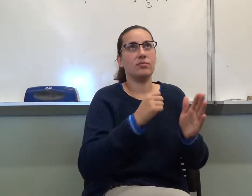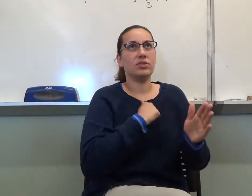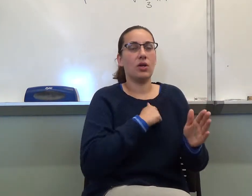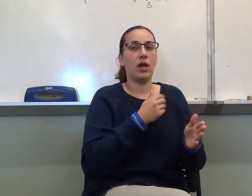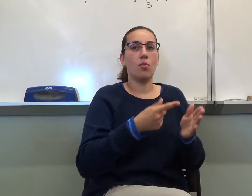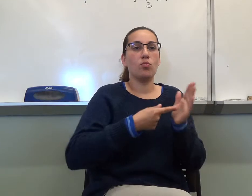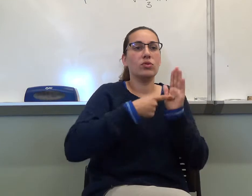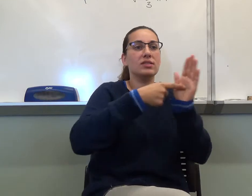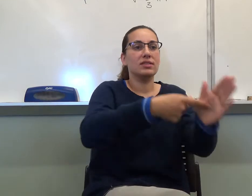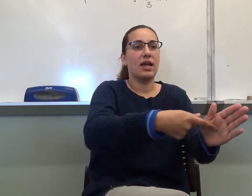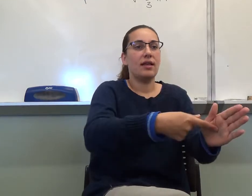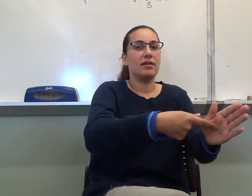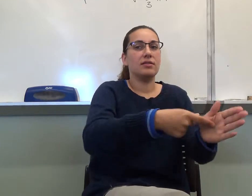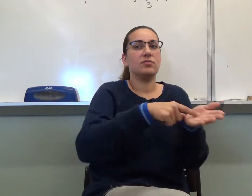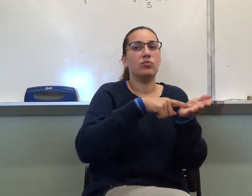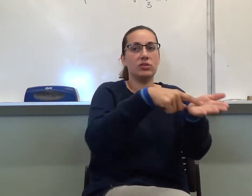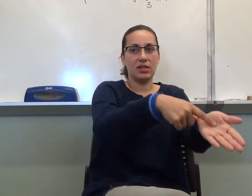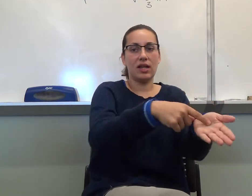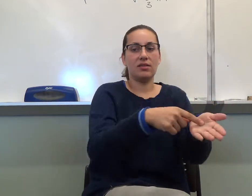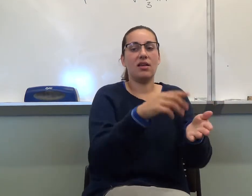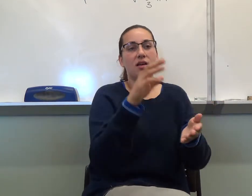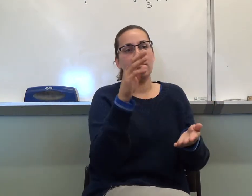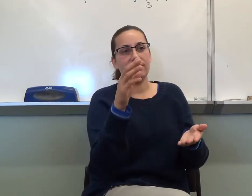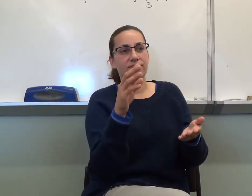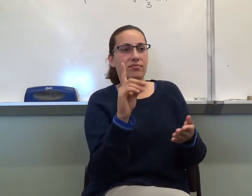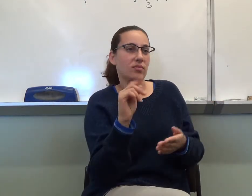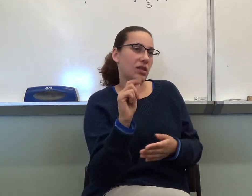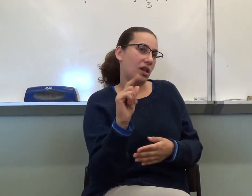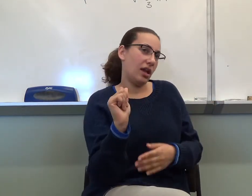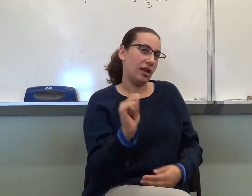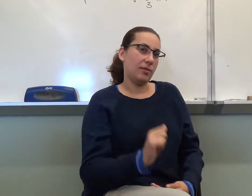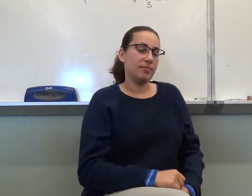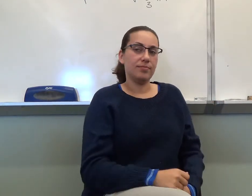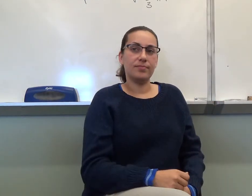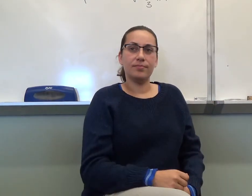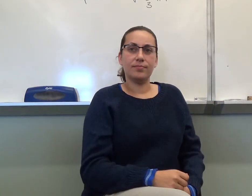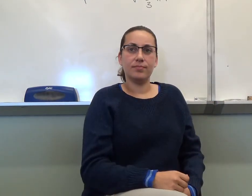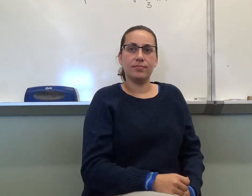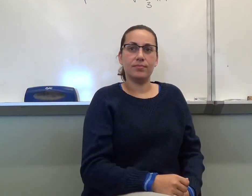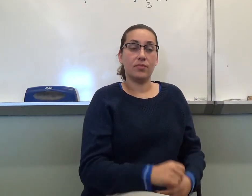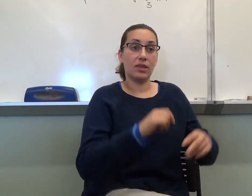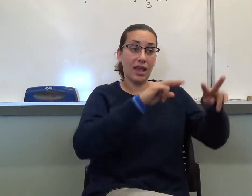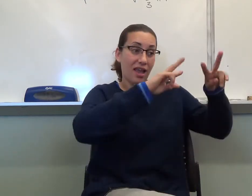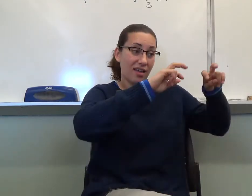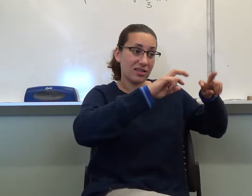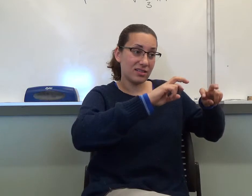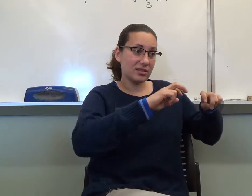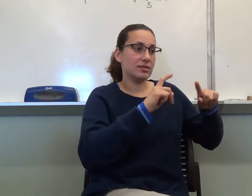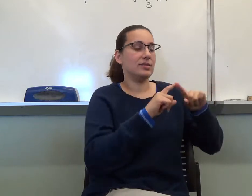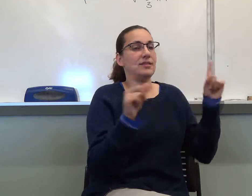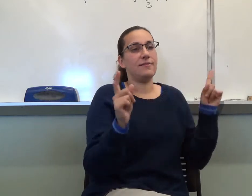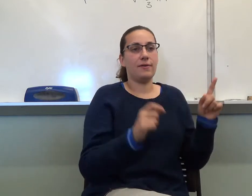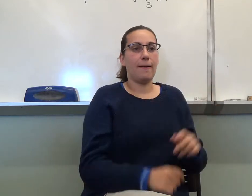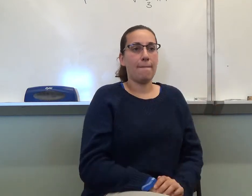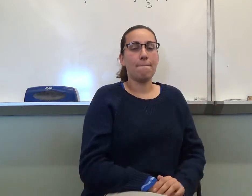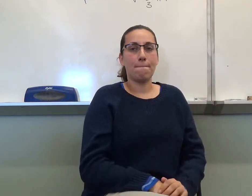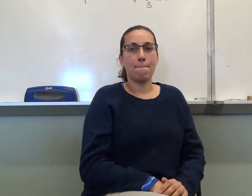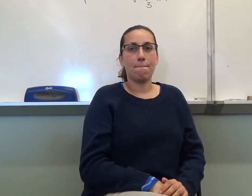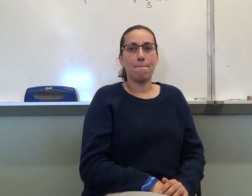way. So your job's not really done until you do that. Analyze is a different thing. Analyze has to do with taking